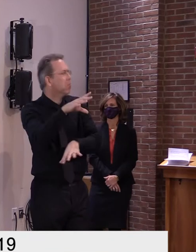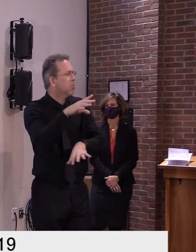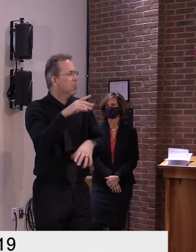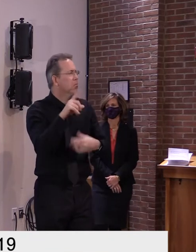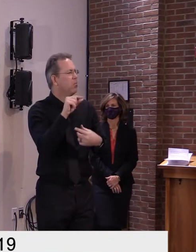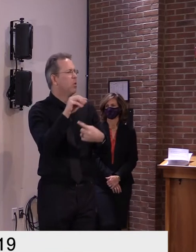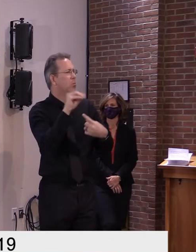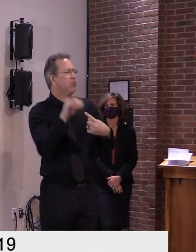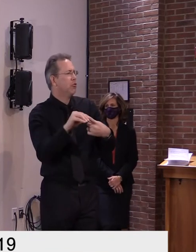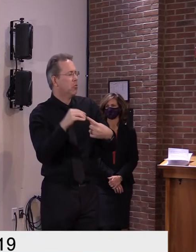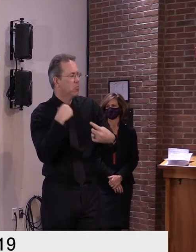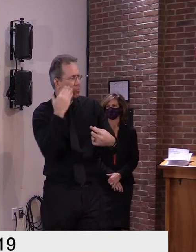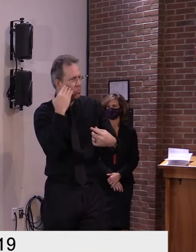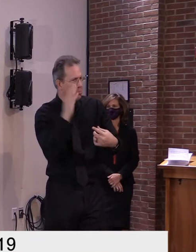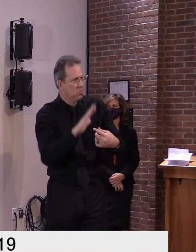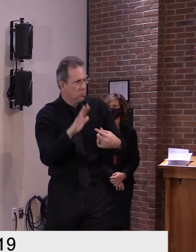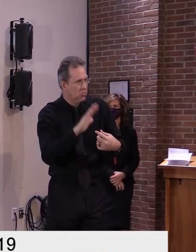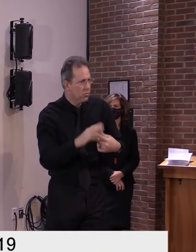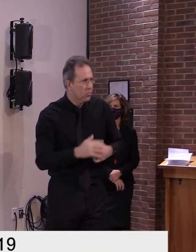your